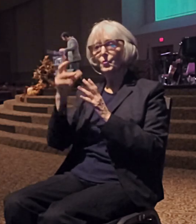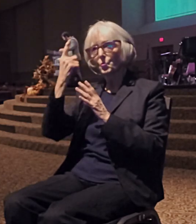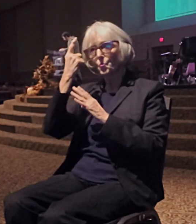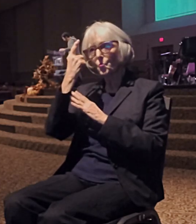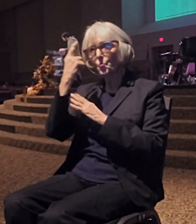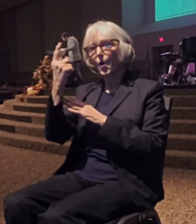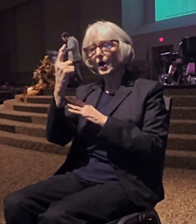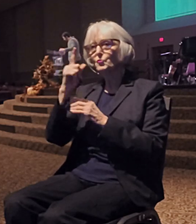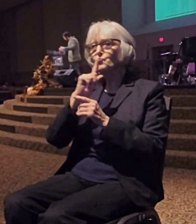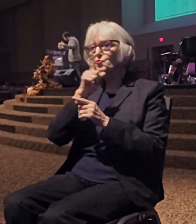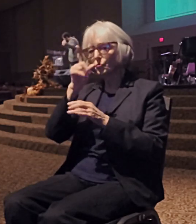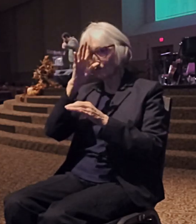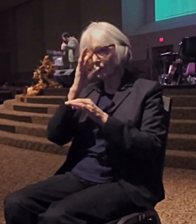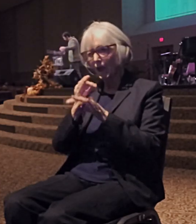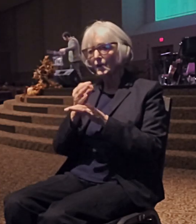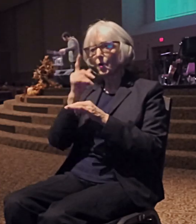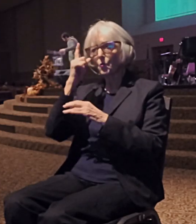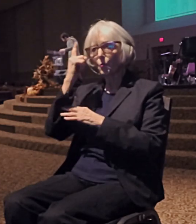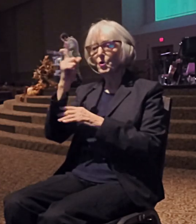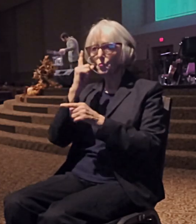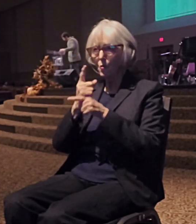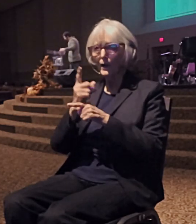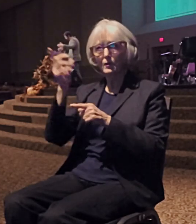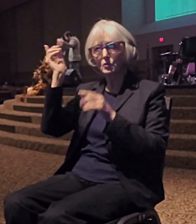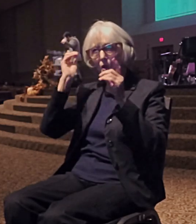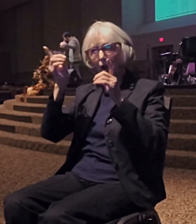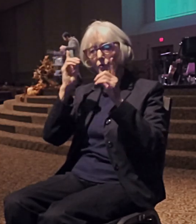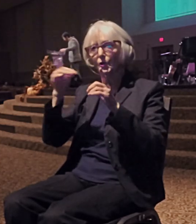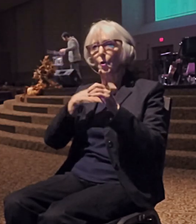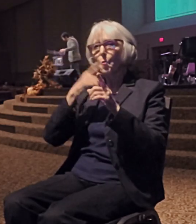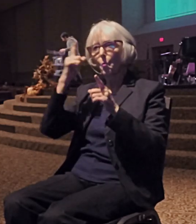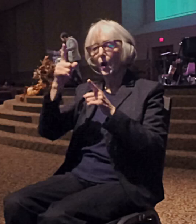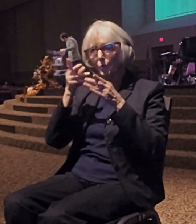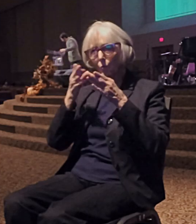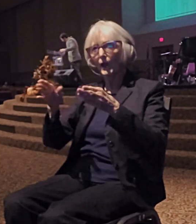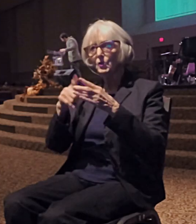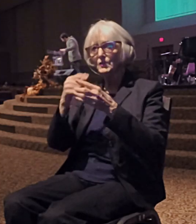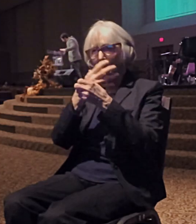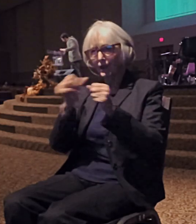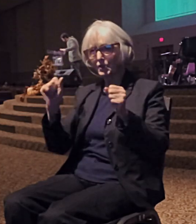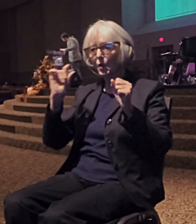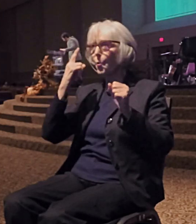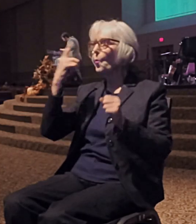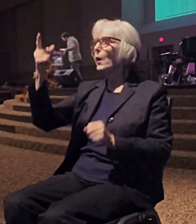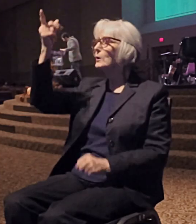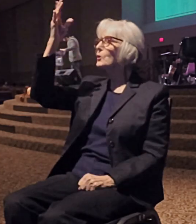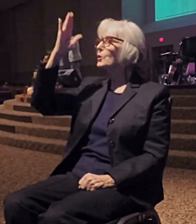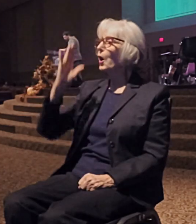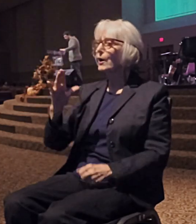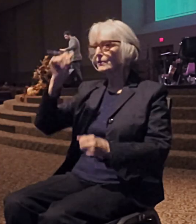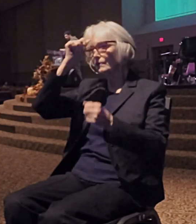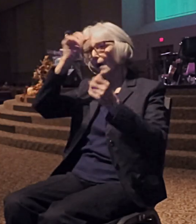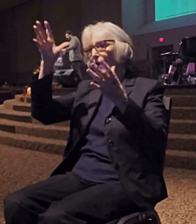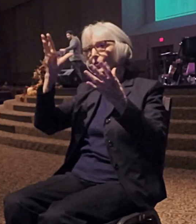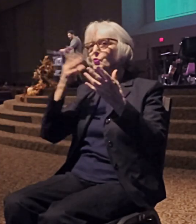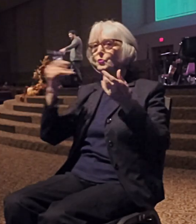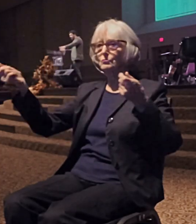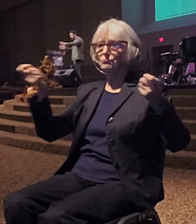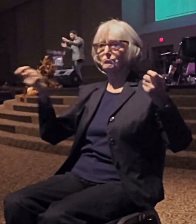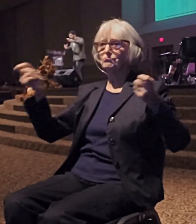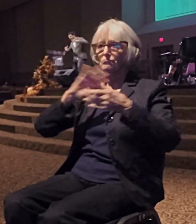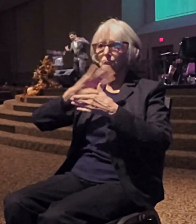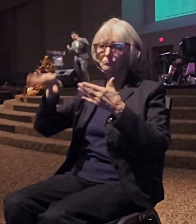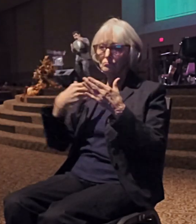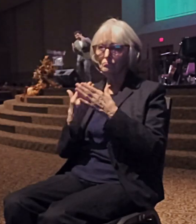one true faith, one right doctrine, one baptism, one means of salvation, one God and Father who is over all and in all and through all.